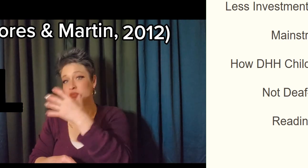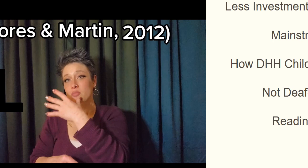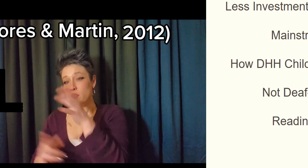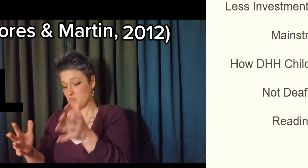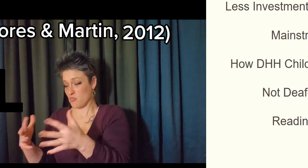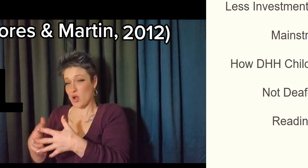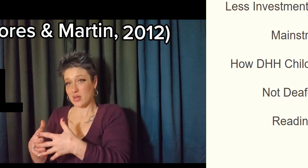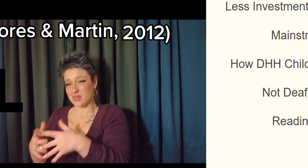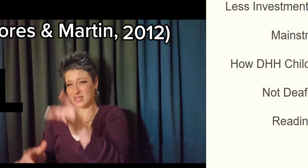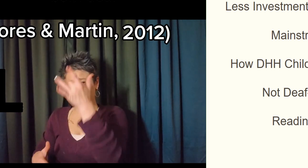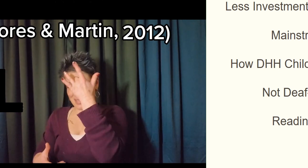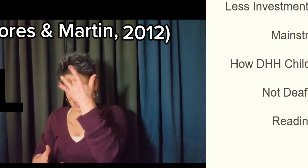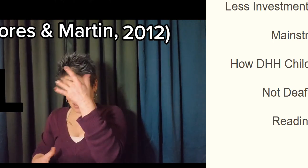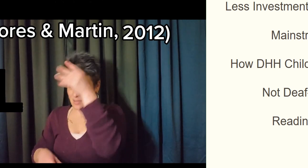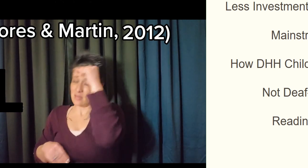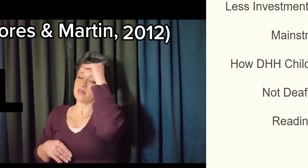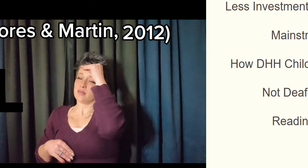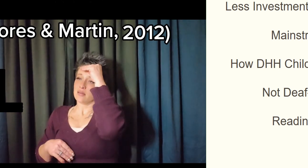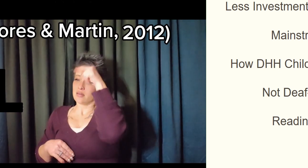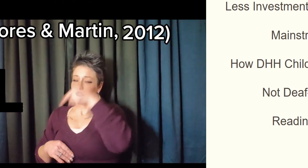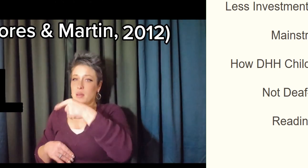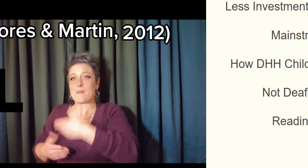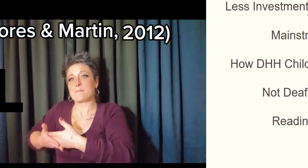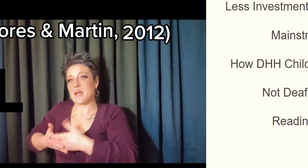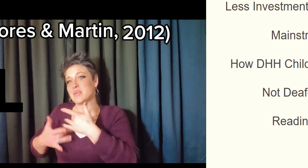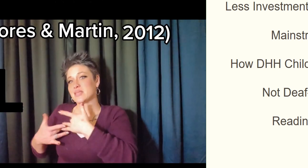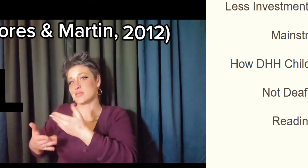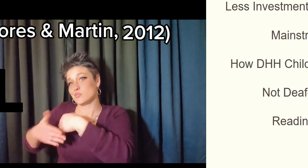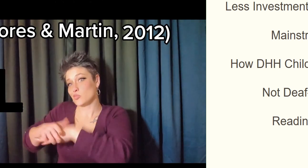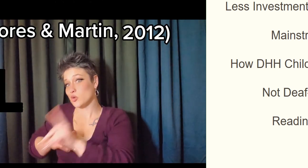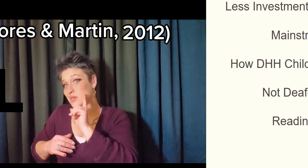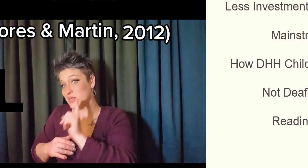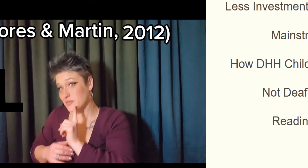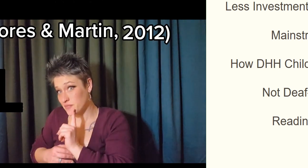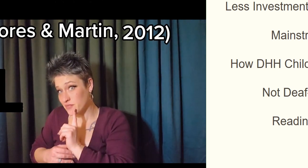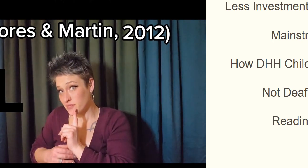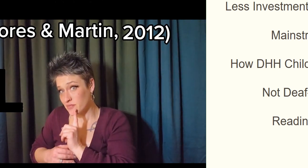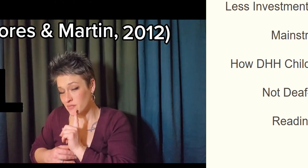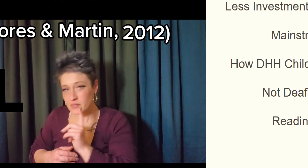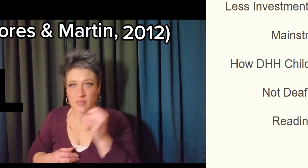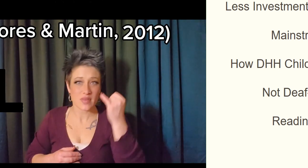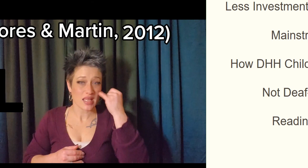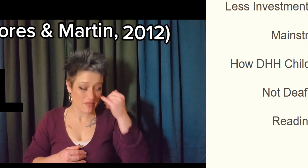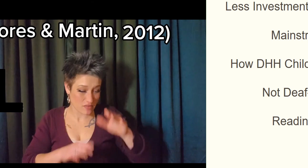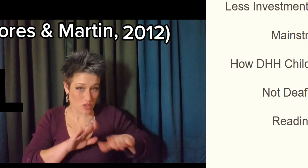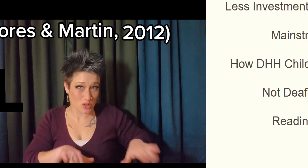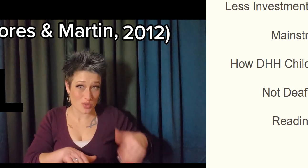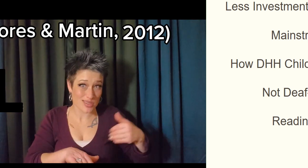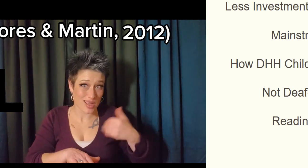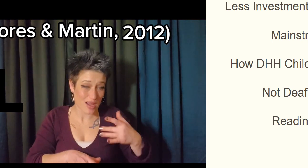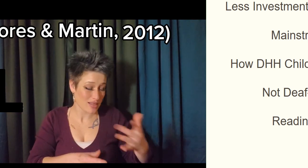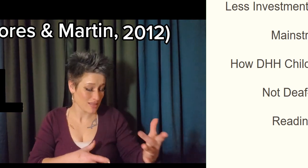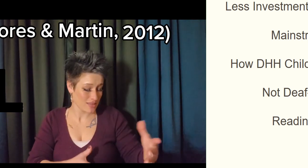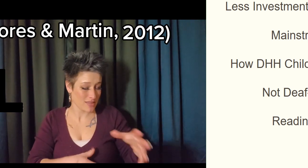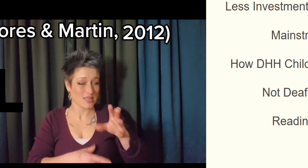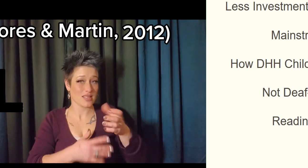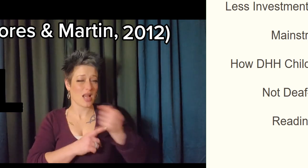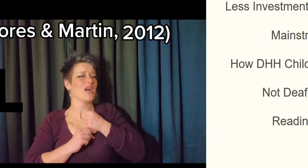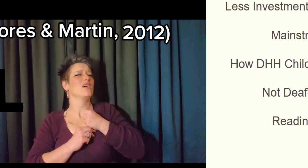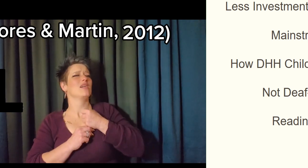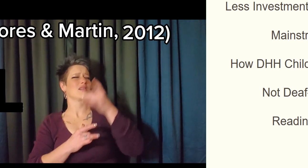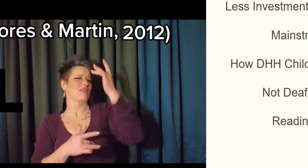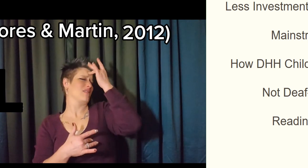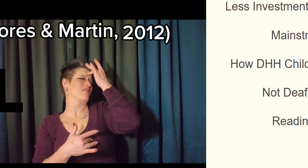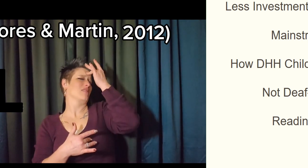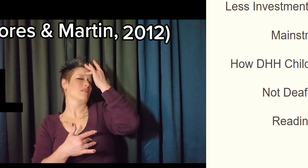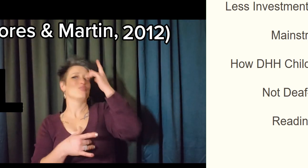impacts. One, if mom is pregnant and gets sick, then the baby can be born deaf. But if you have a young